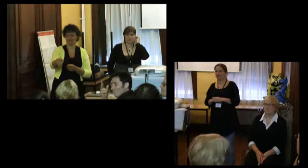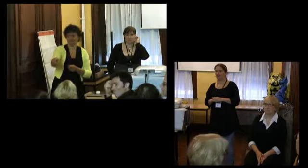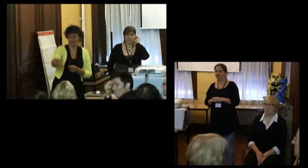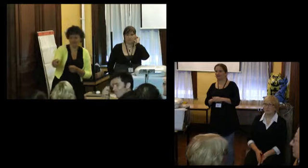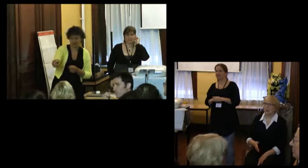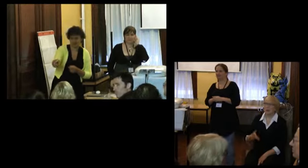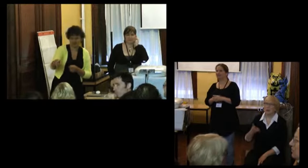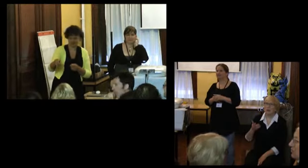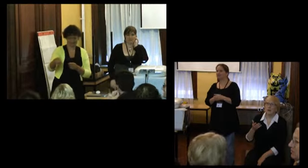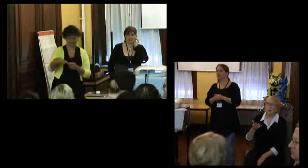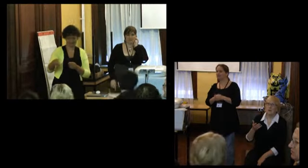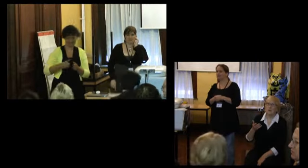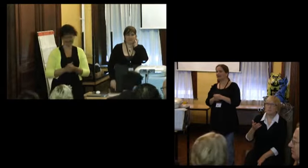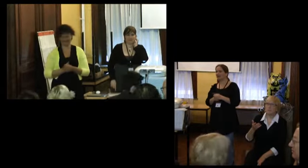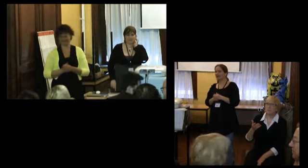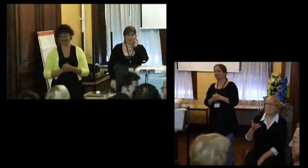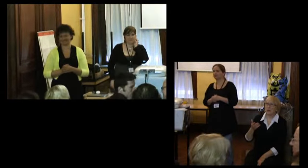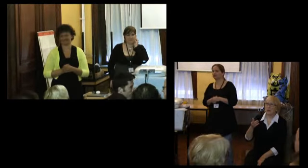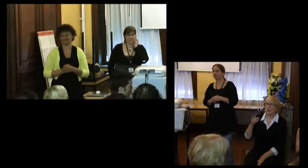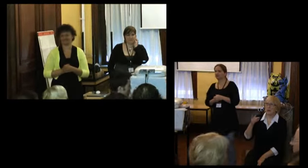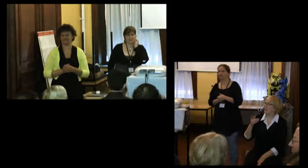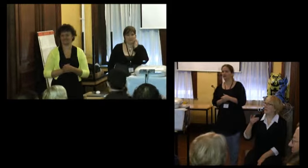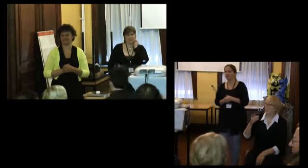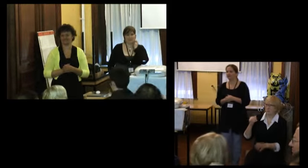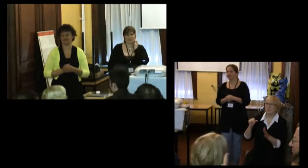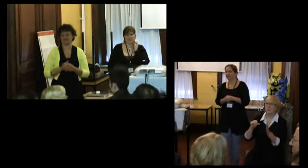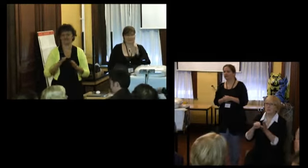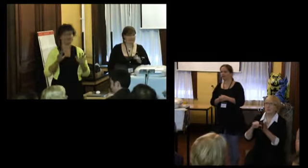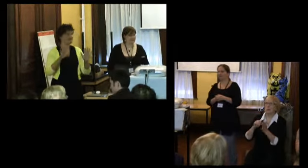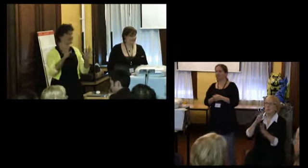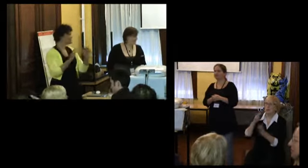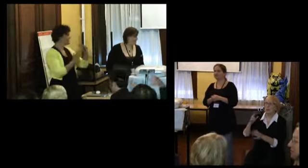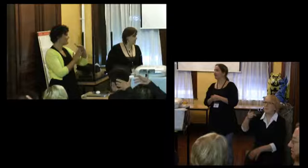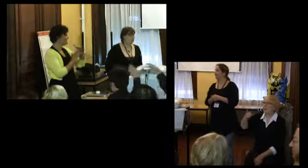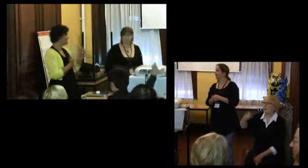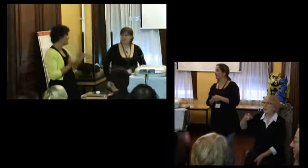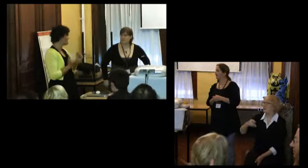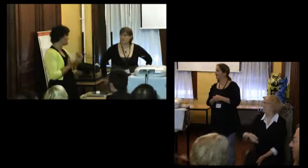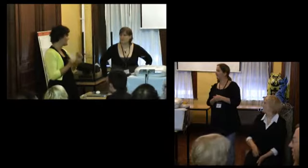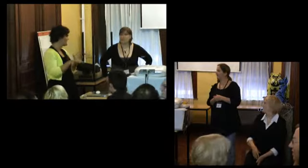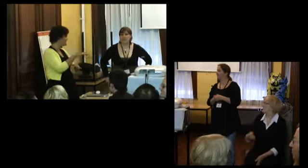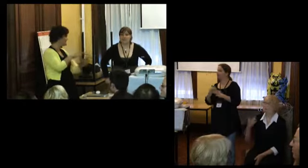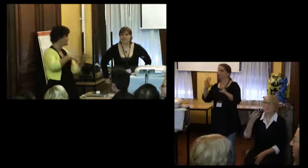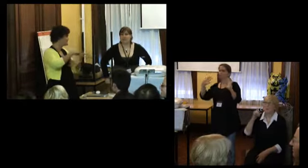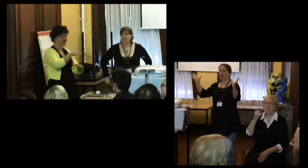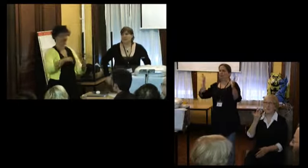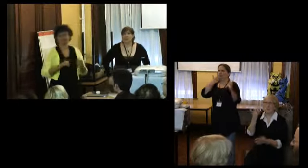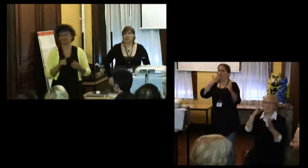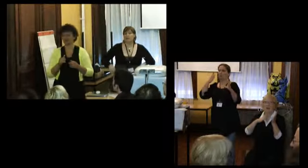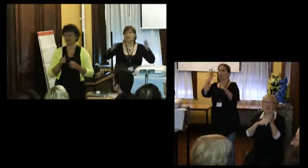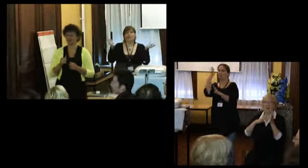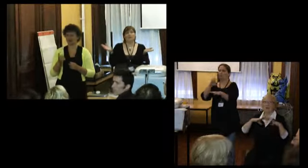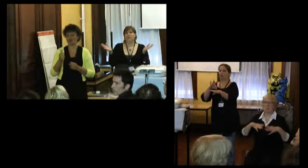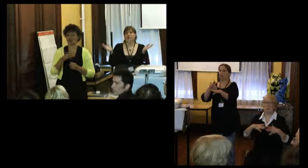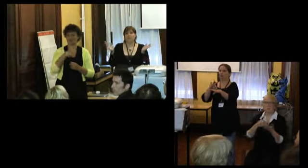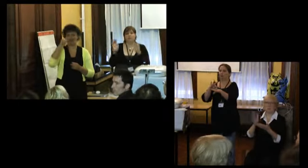Then it will be. It's hard to see sign language interpreters. And Maybe we should have a 5-minute break and sort it out.